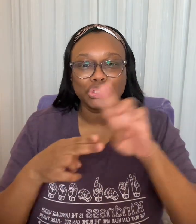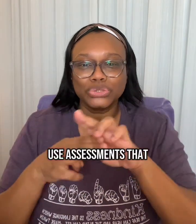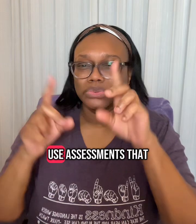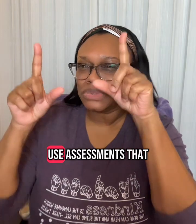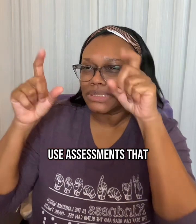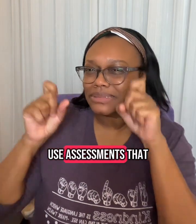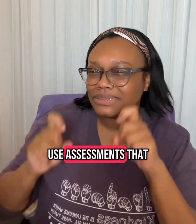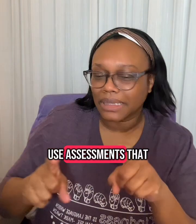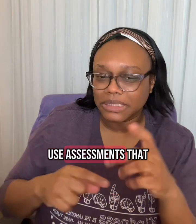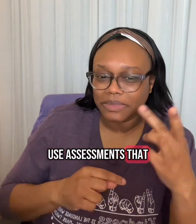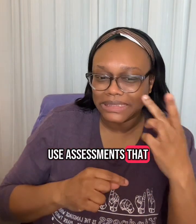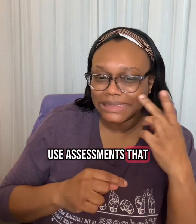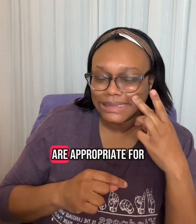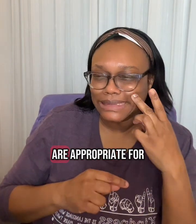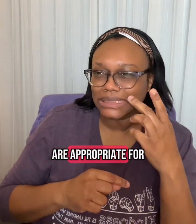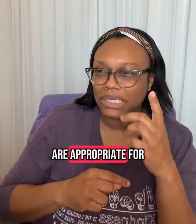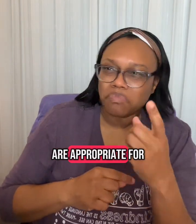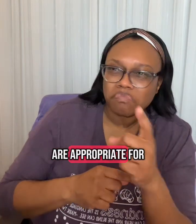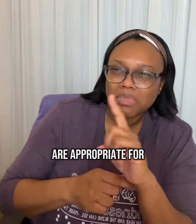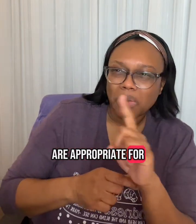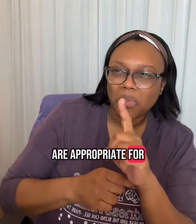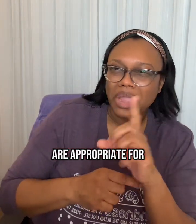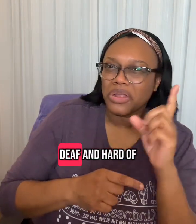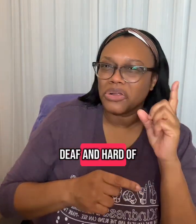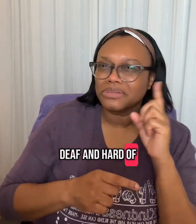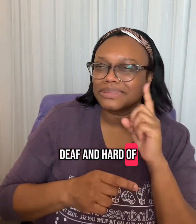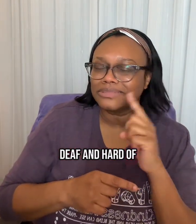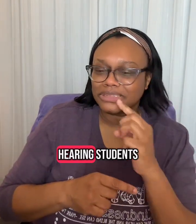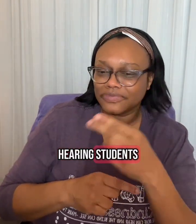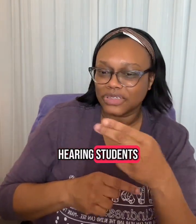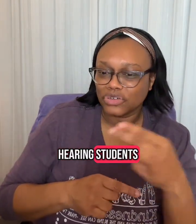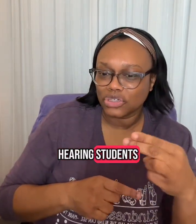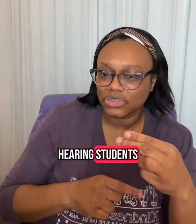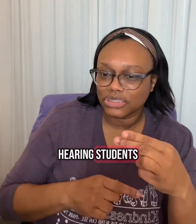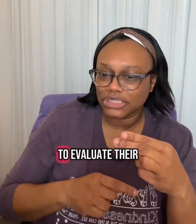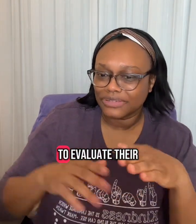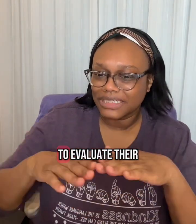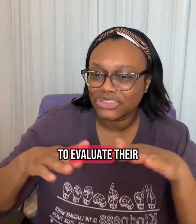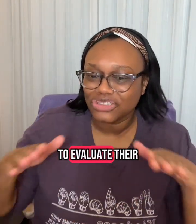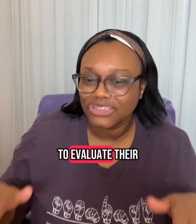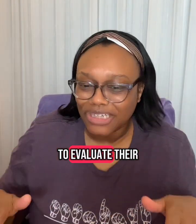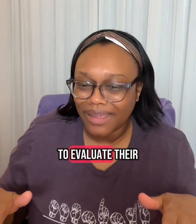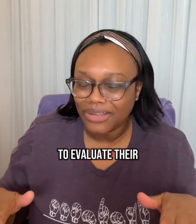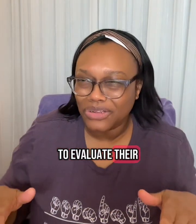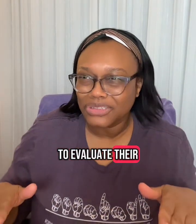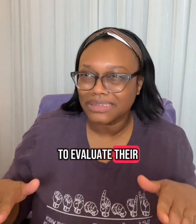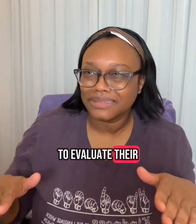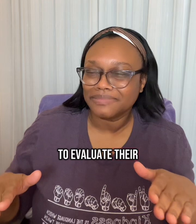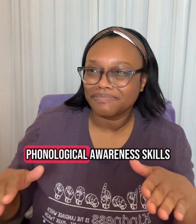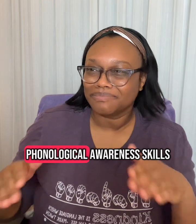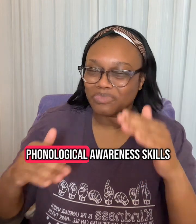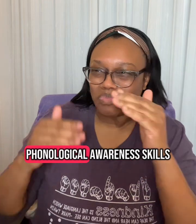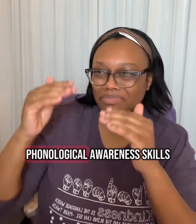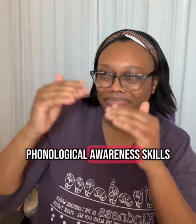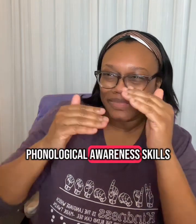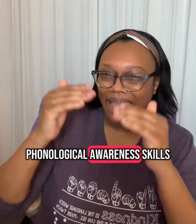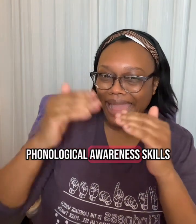Use assessments that are appropriate for deaf and hard of hearing students to evaluate their phonological awareness